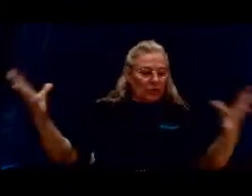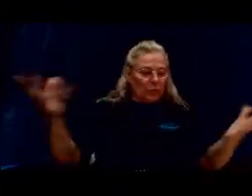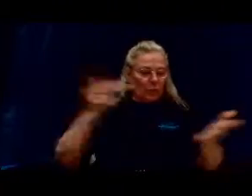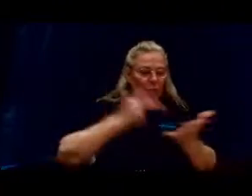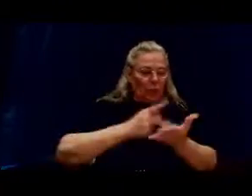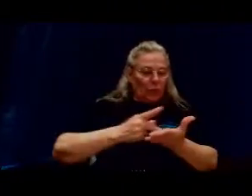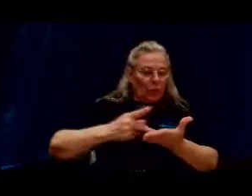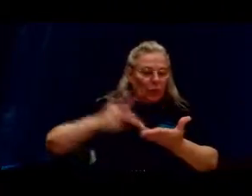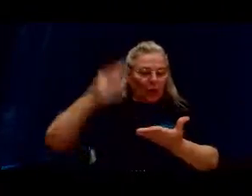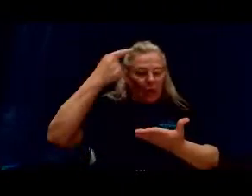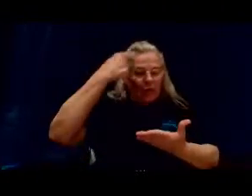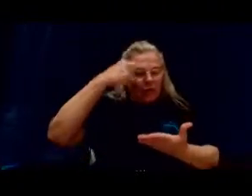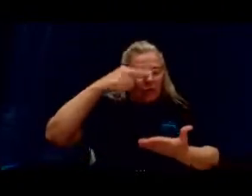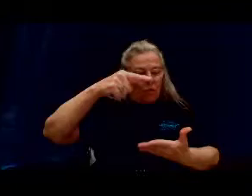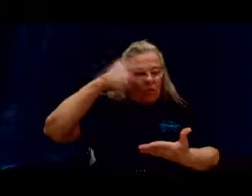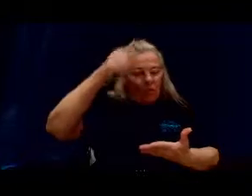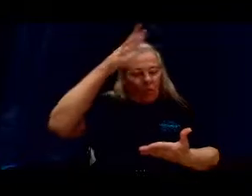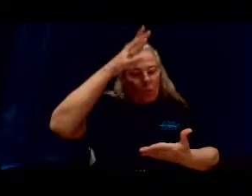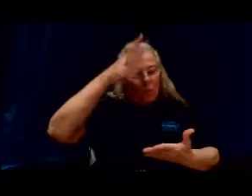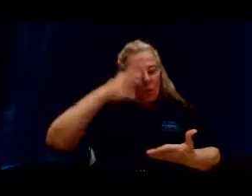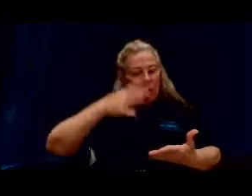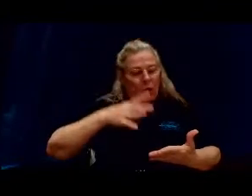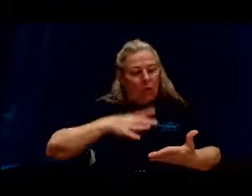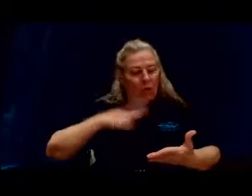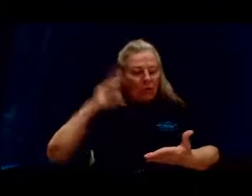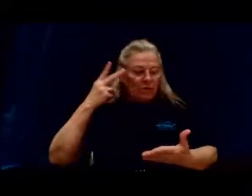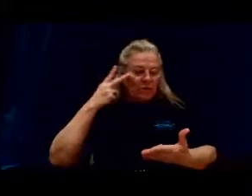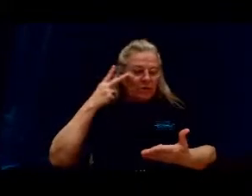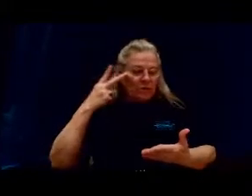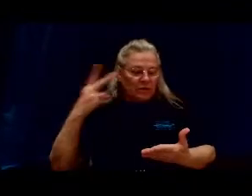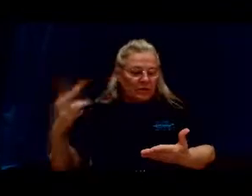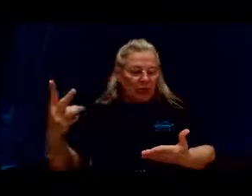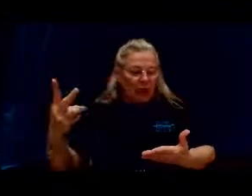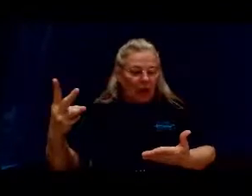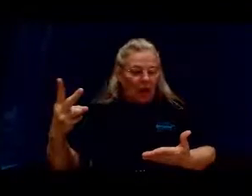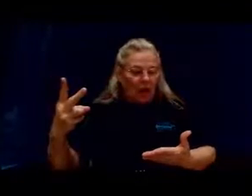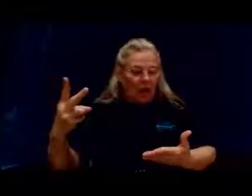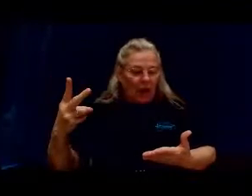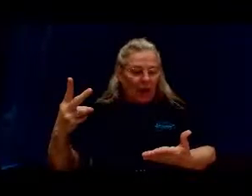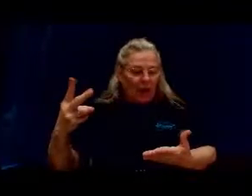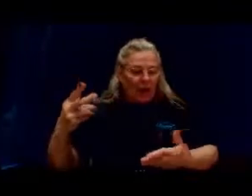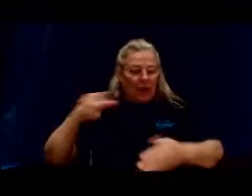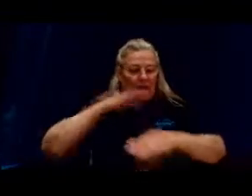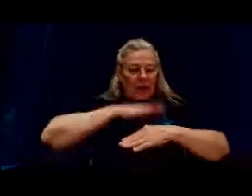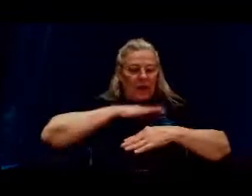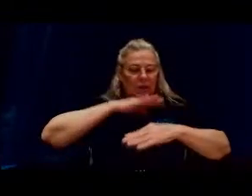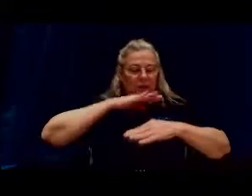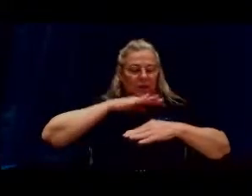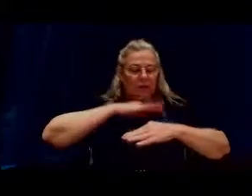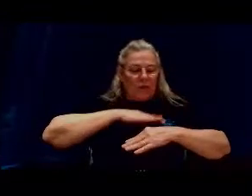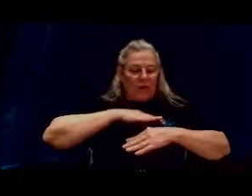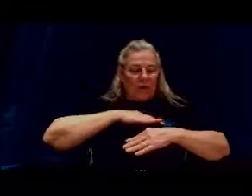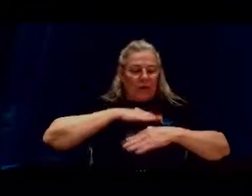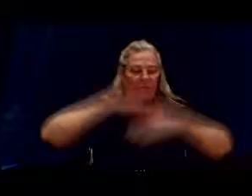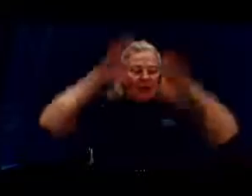too pure for mortal sight enwrap